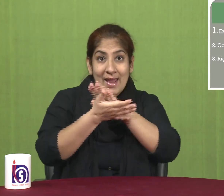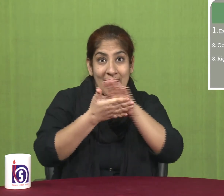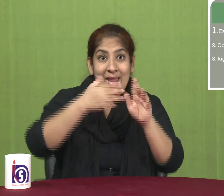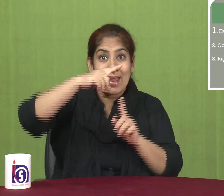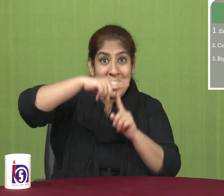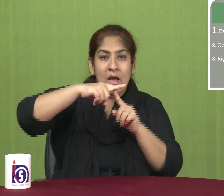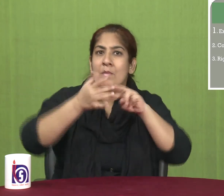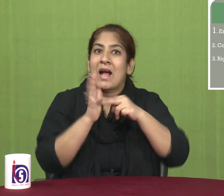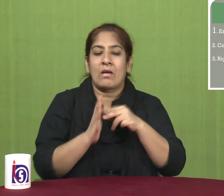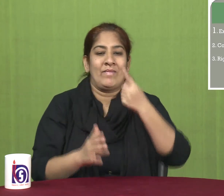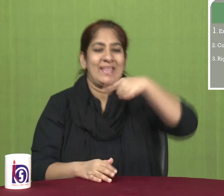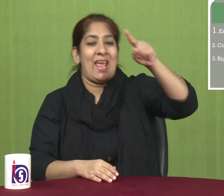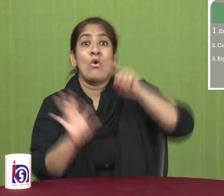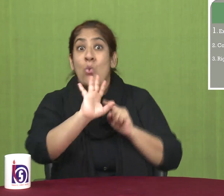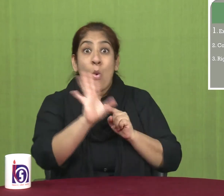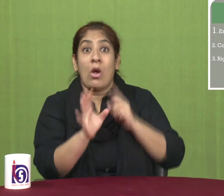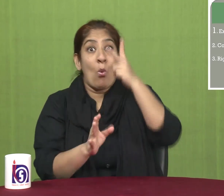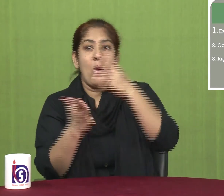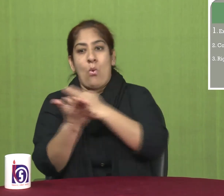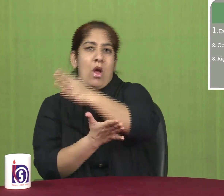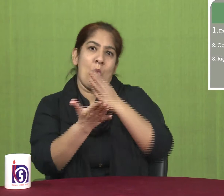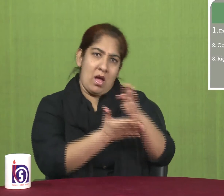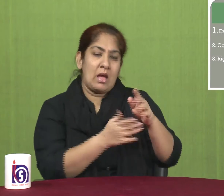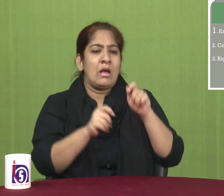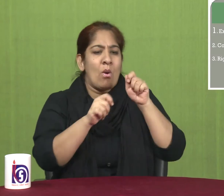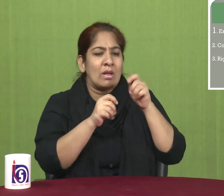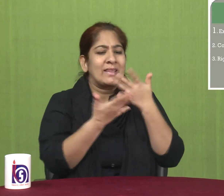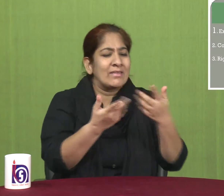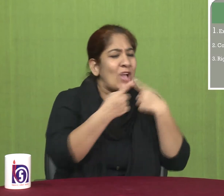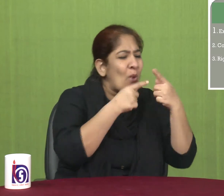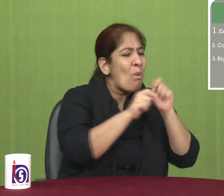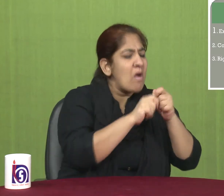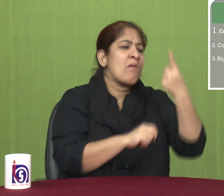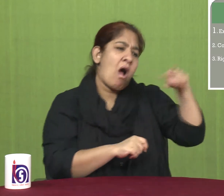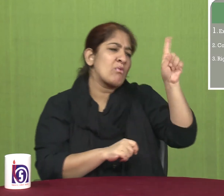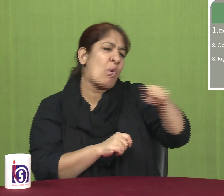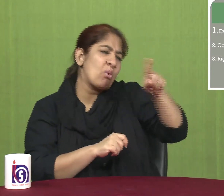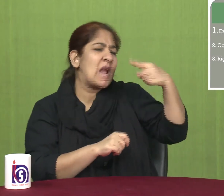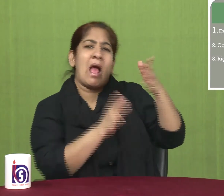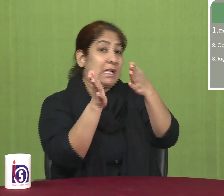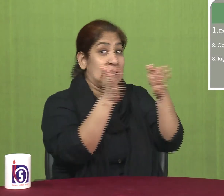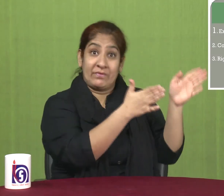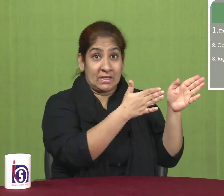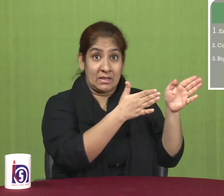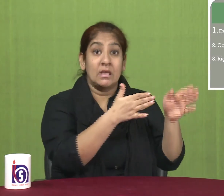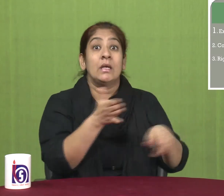Like this right does not mean it's correct or incorrect. This